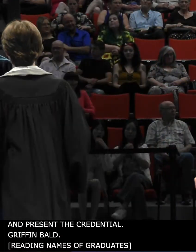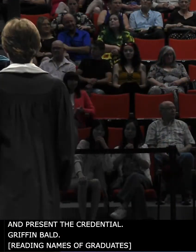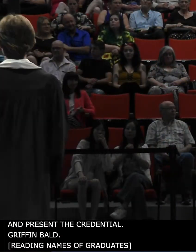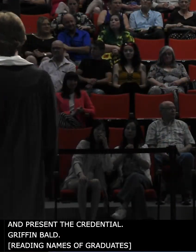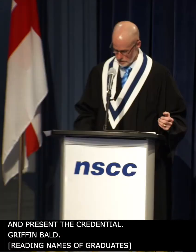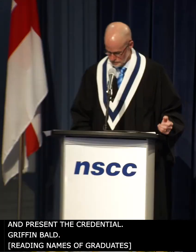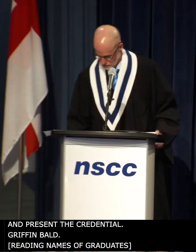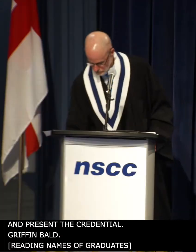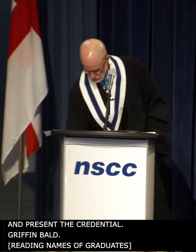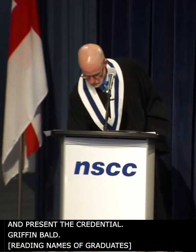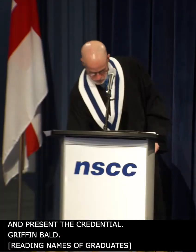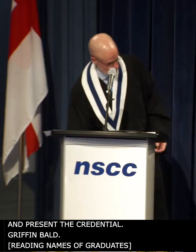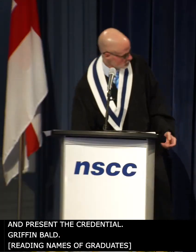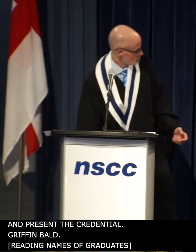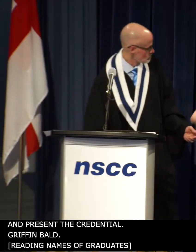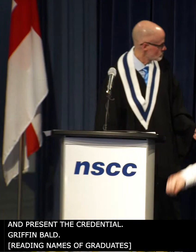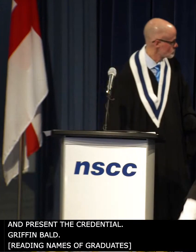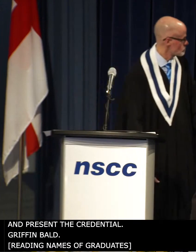Nathan Kavanaugh.